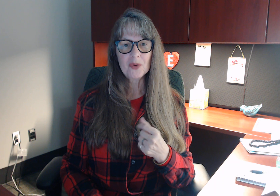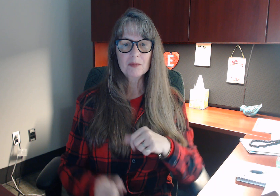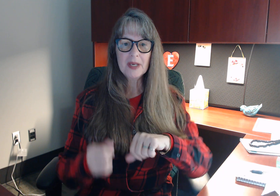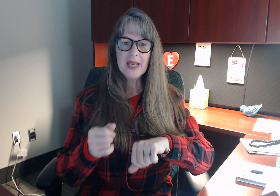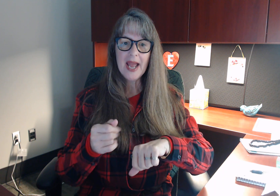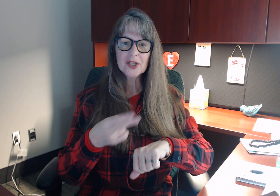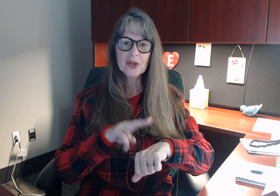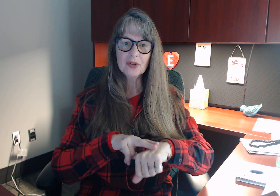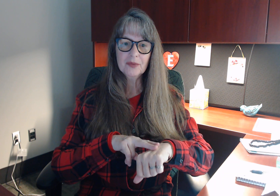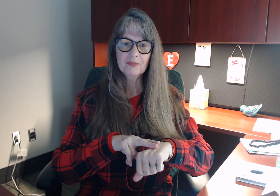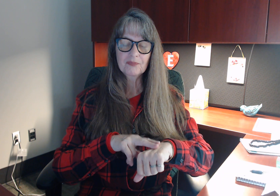But